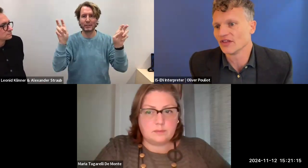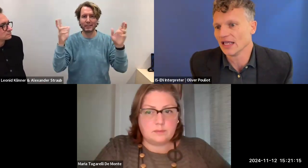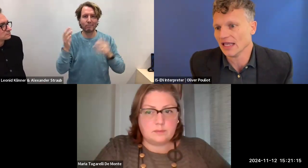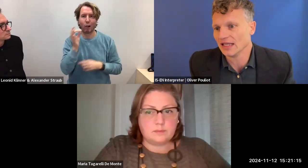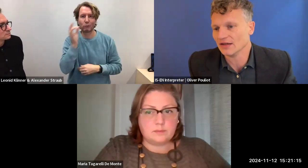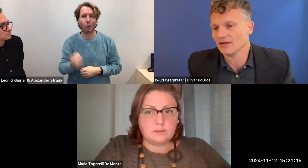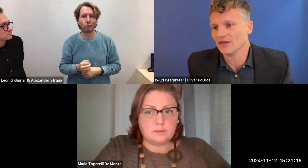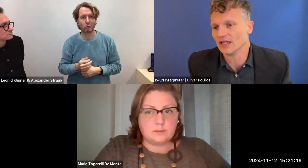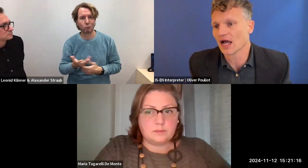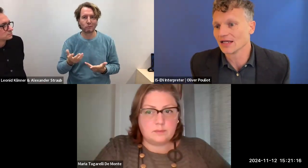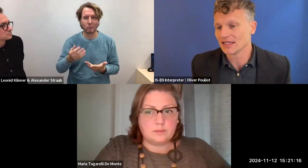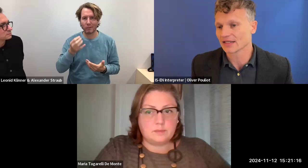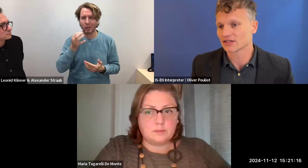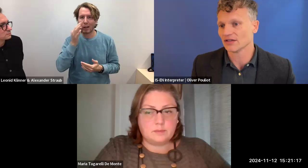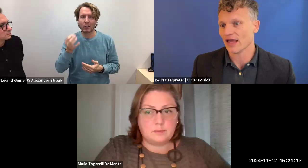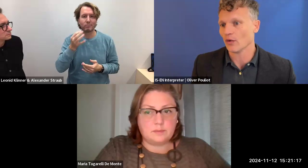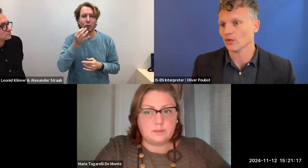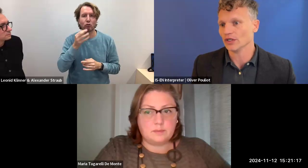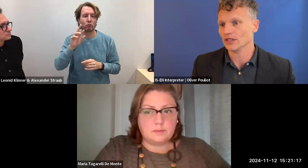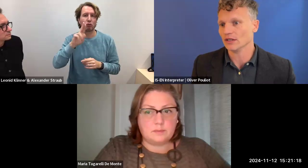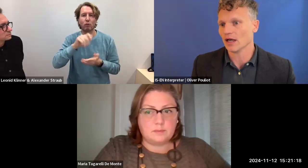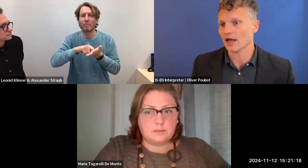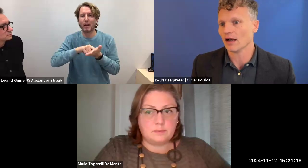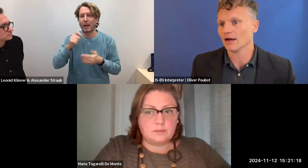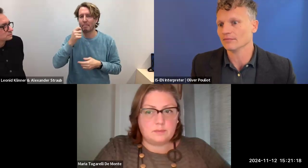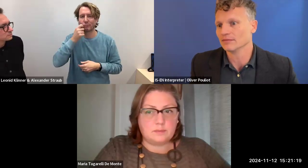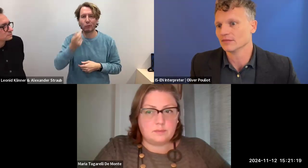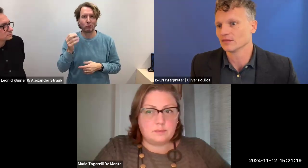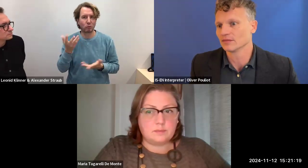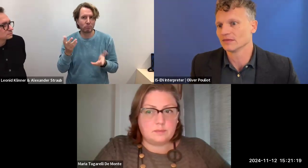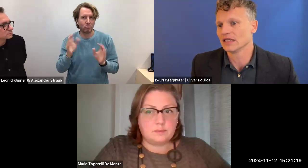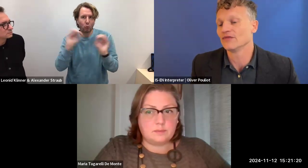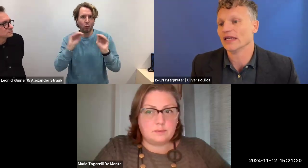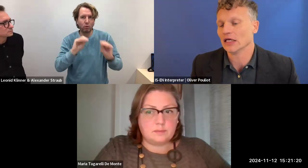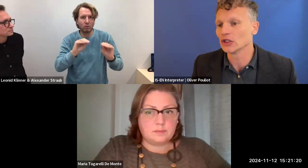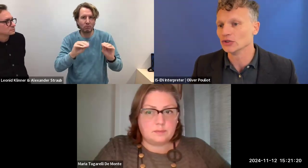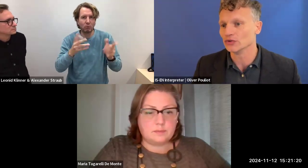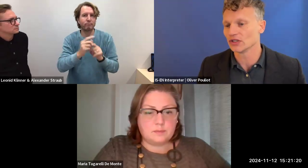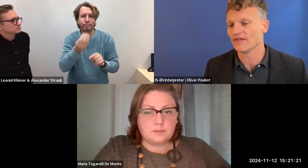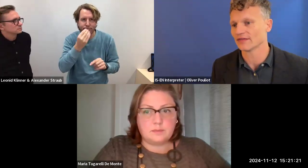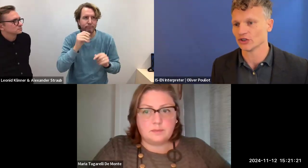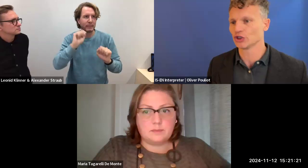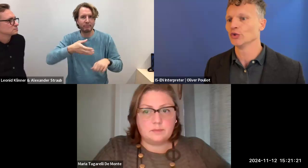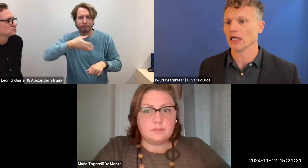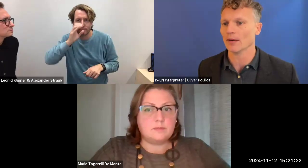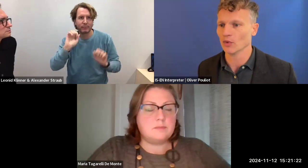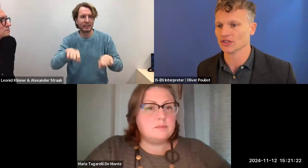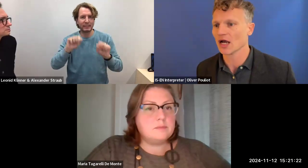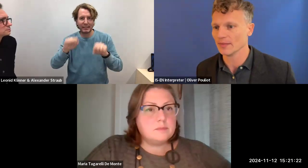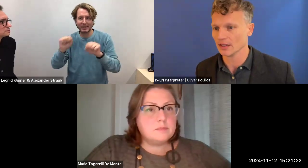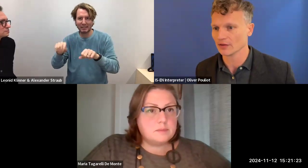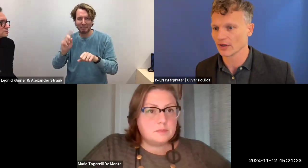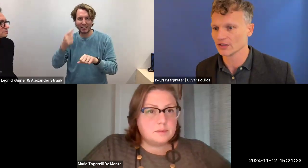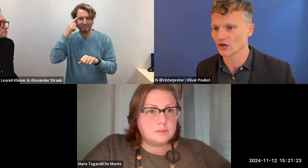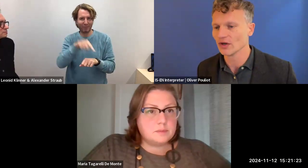was nothing in the context that would give you any clue to the fact that chewing gum